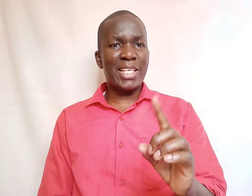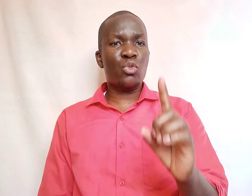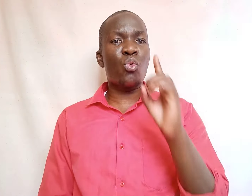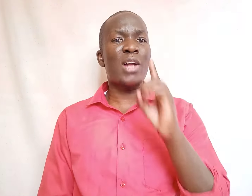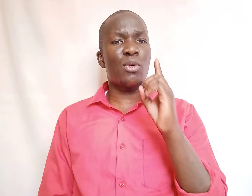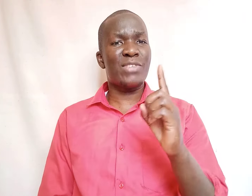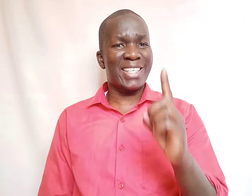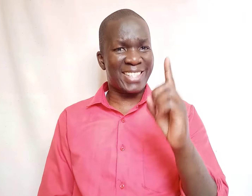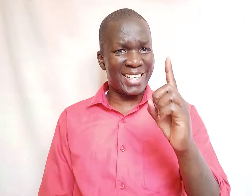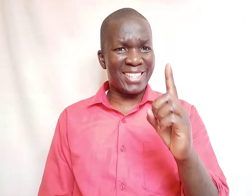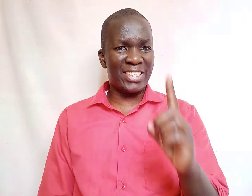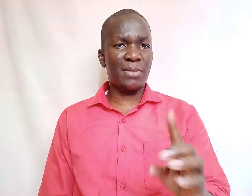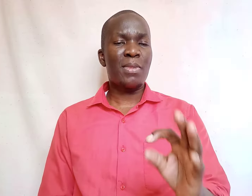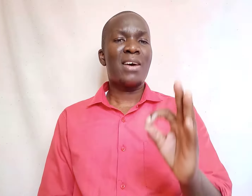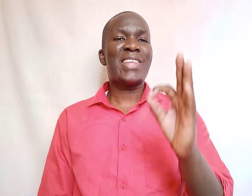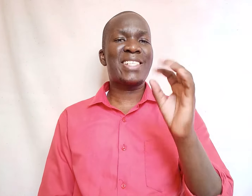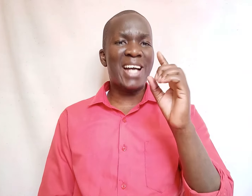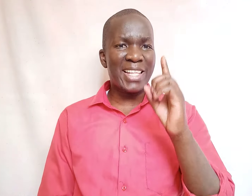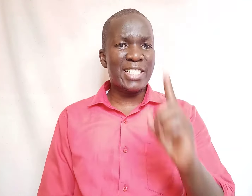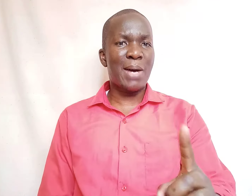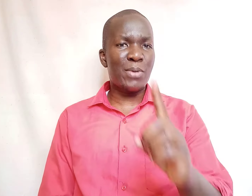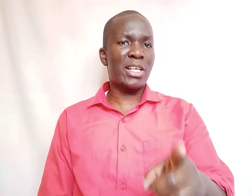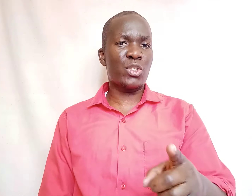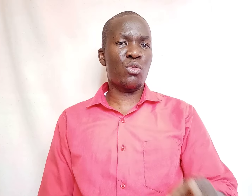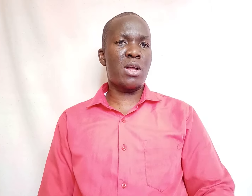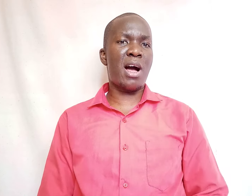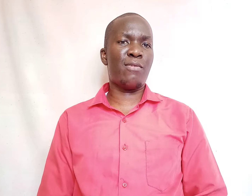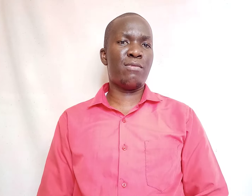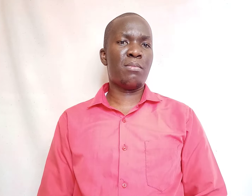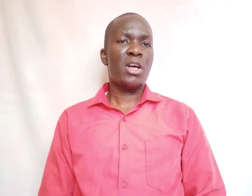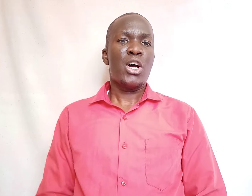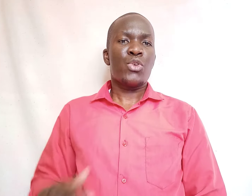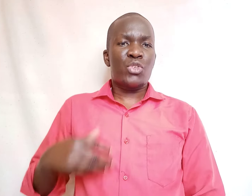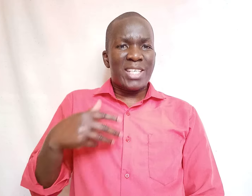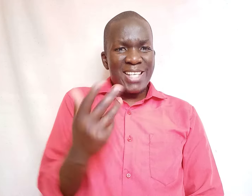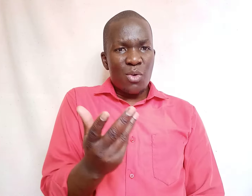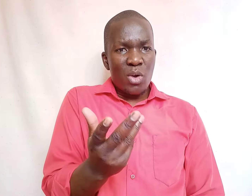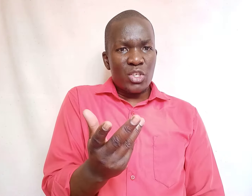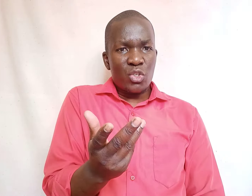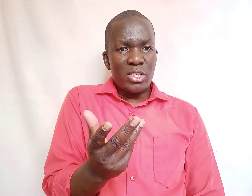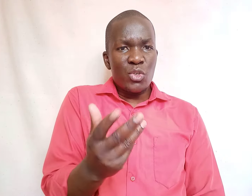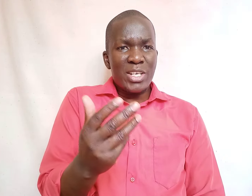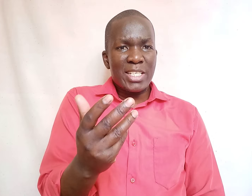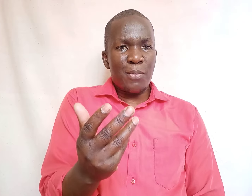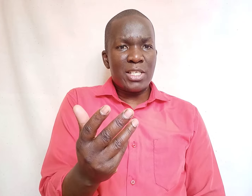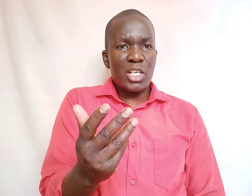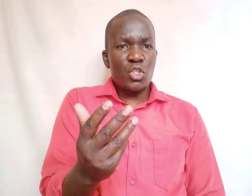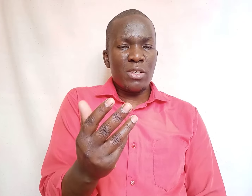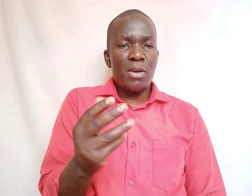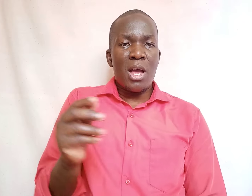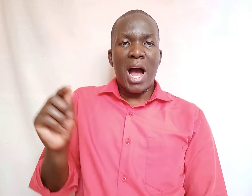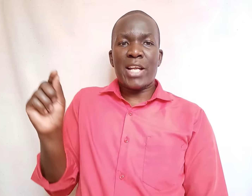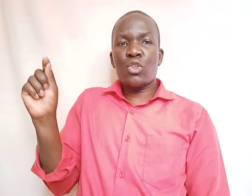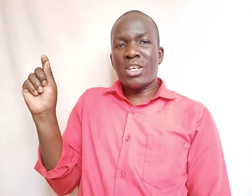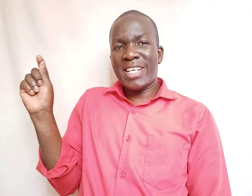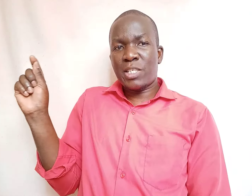is one of the skills that an interpreter should have. You set a question during interpretation and you don't